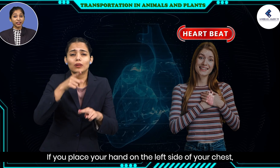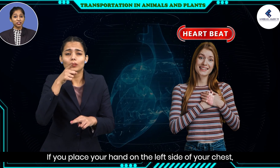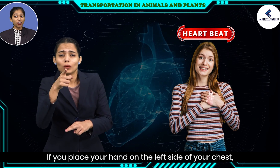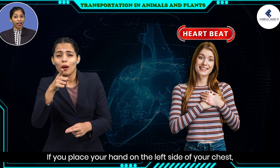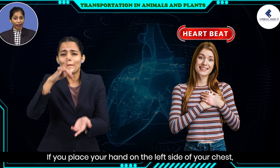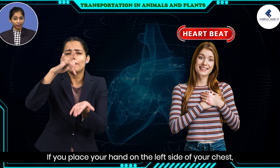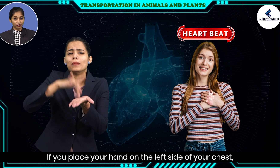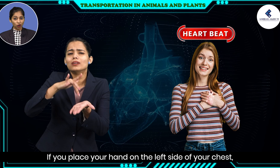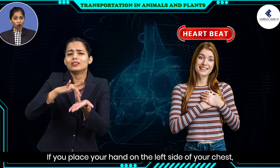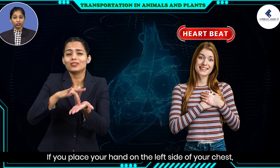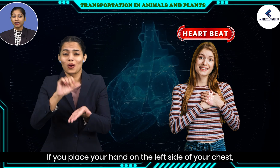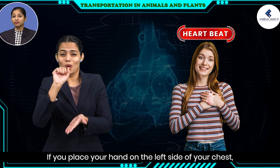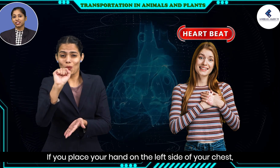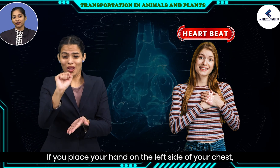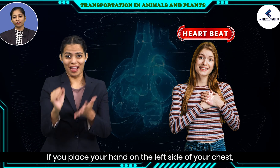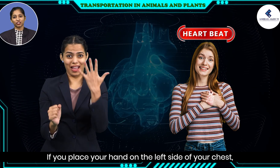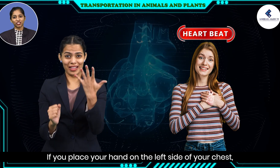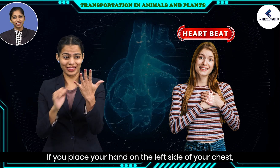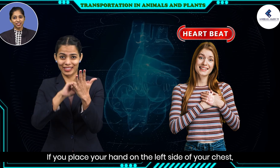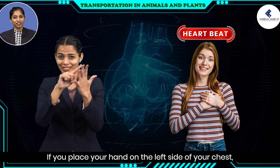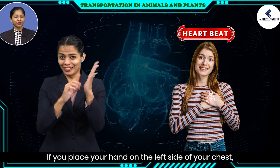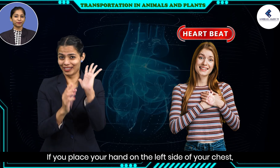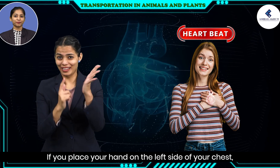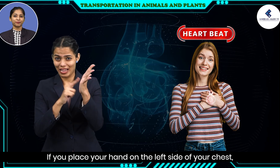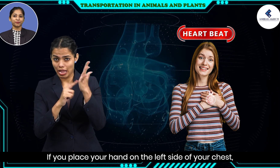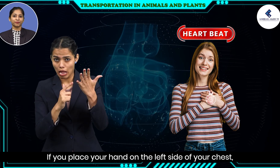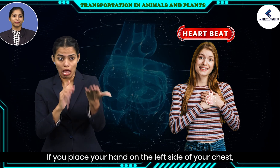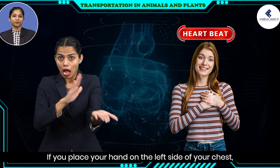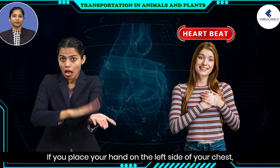If you place your hand on the left side of your chest,